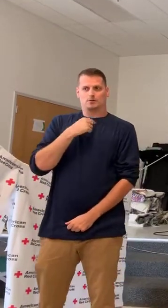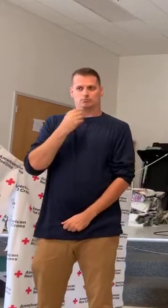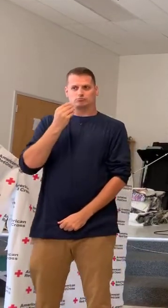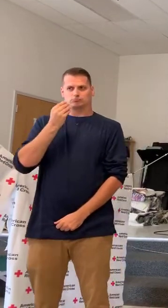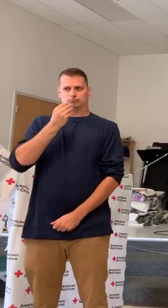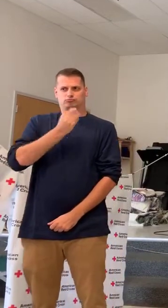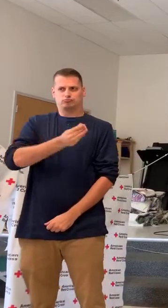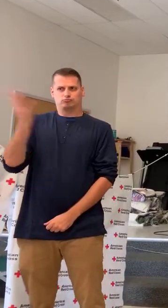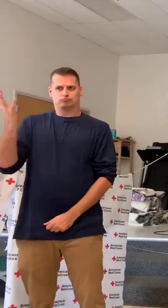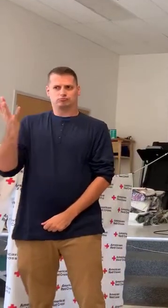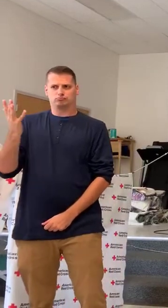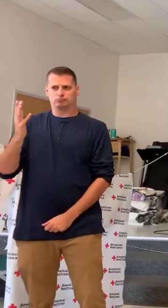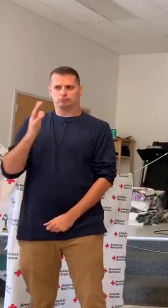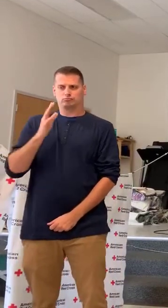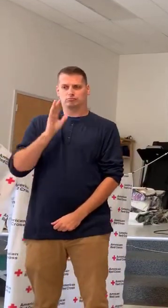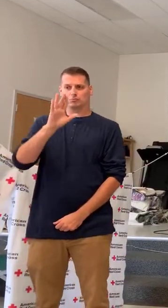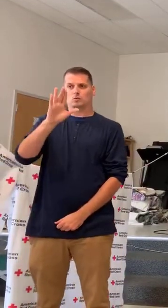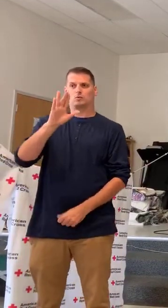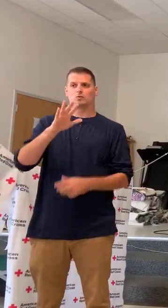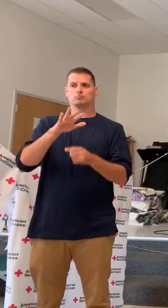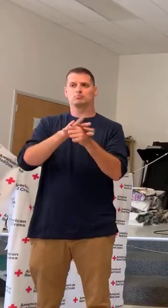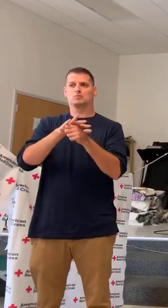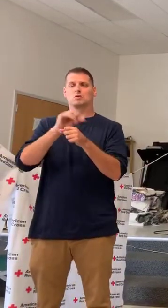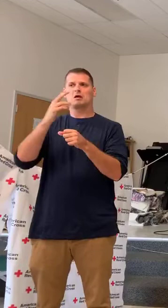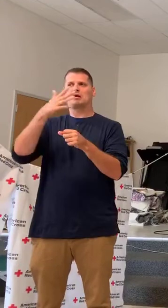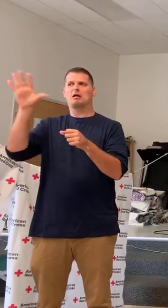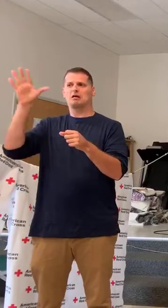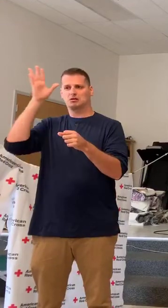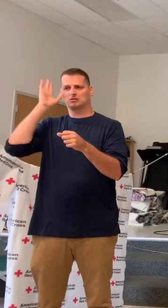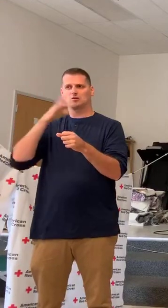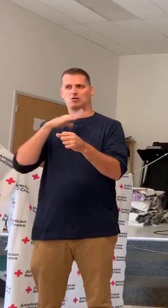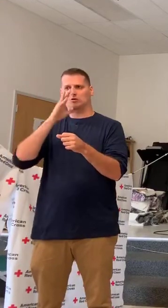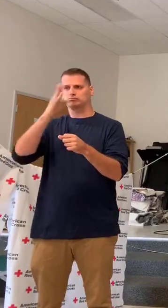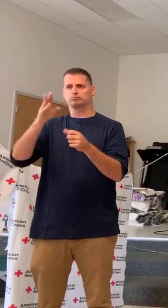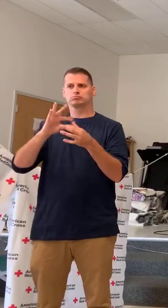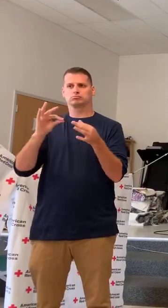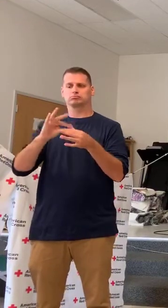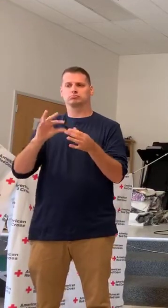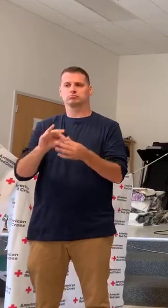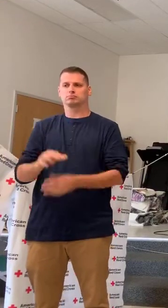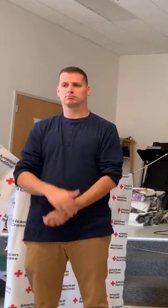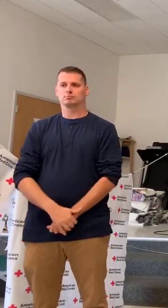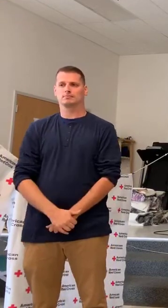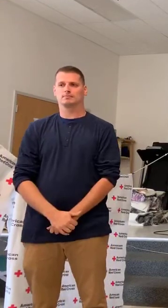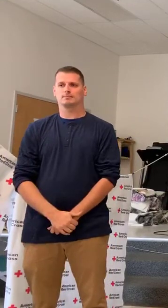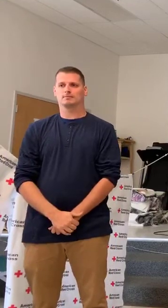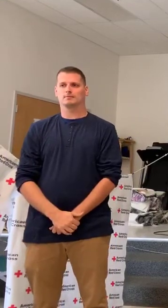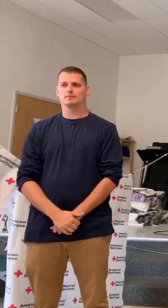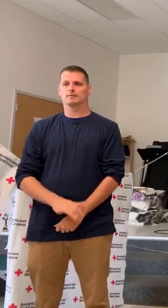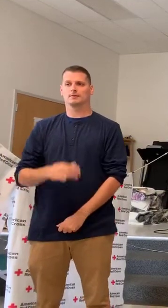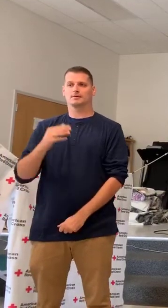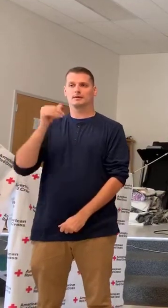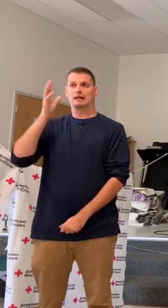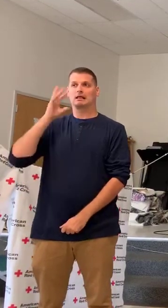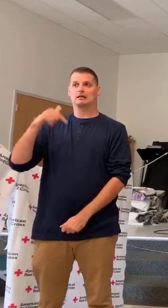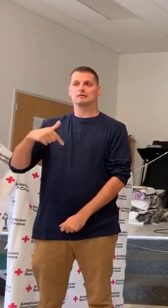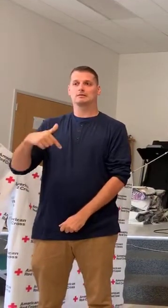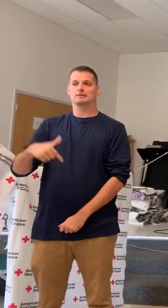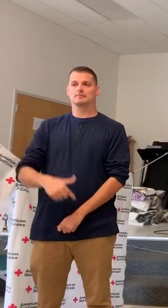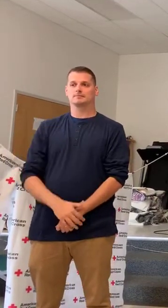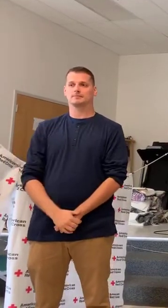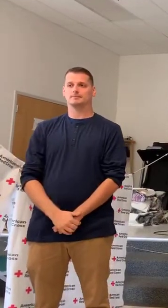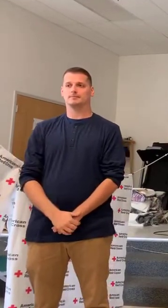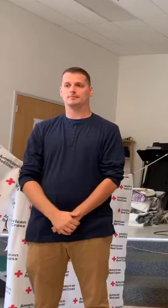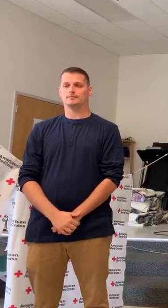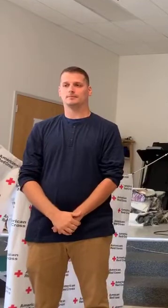like, in your community, is that what you're... So we have, the way the state of Alaska is broken up is in several different management options. So where we